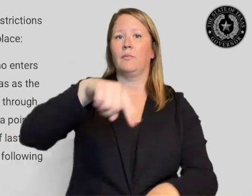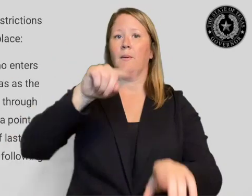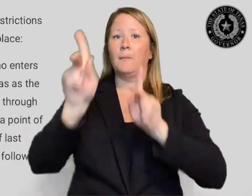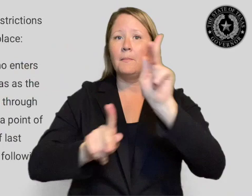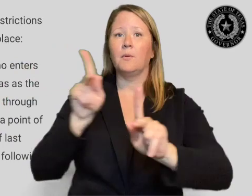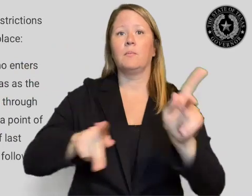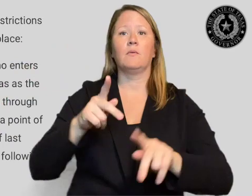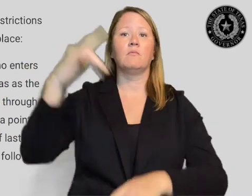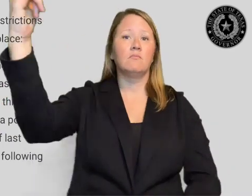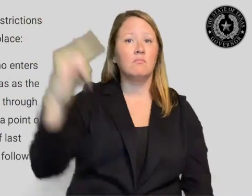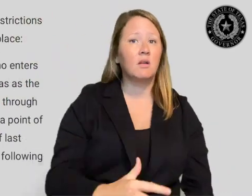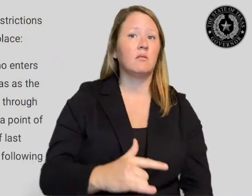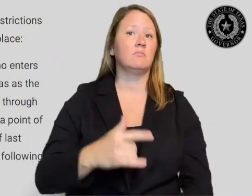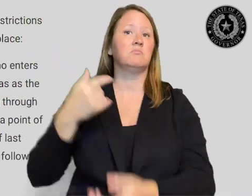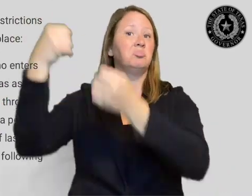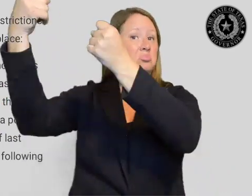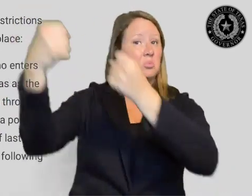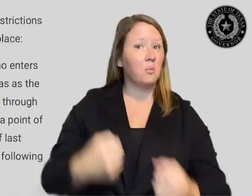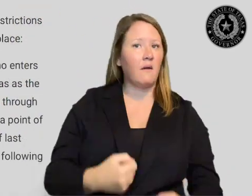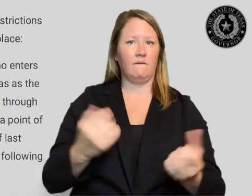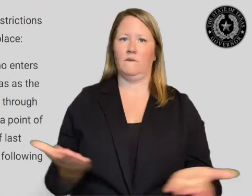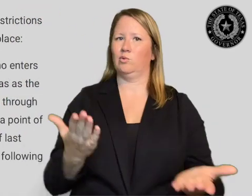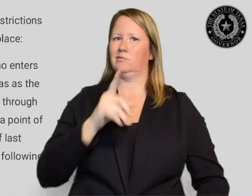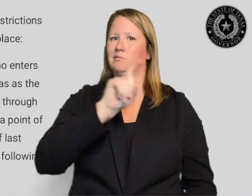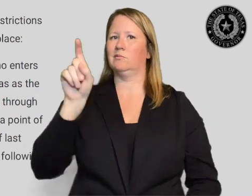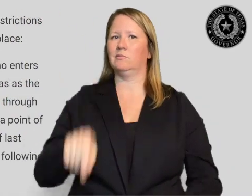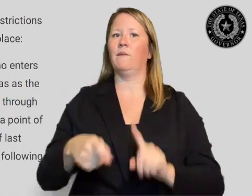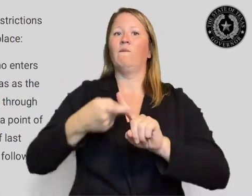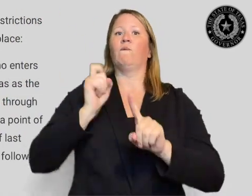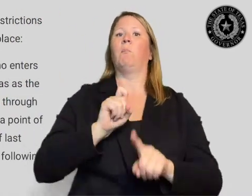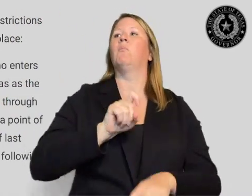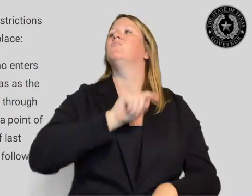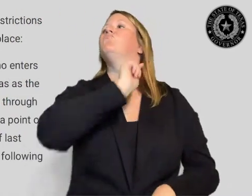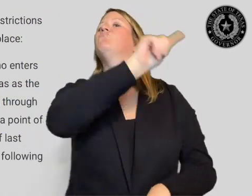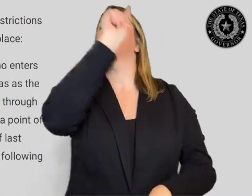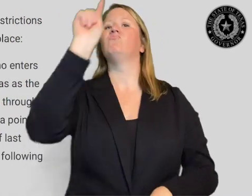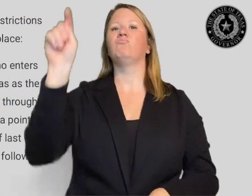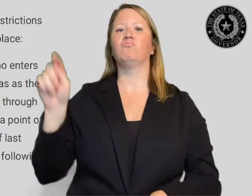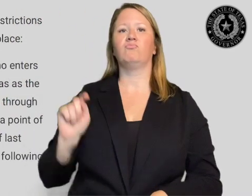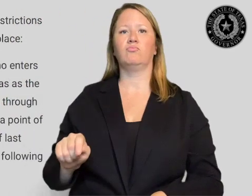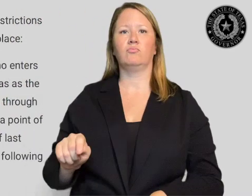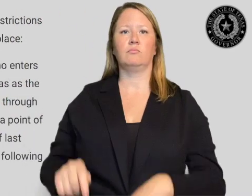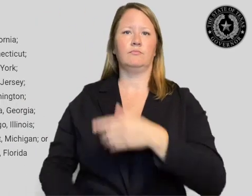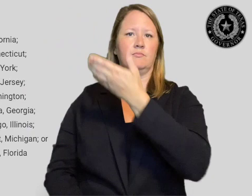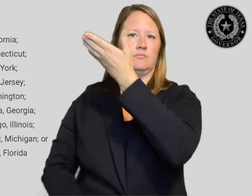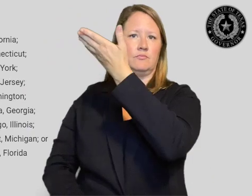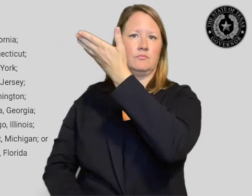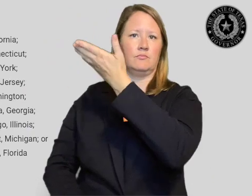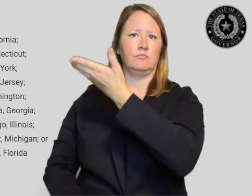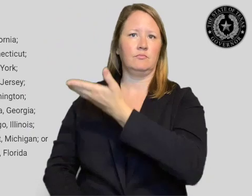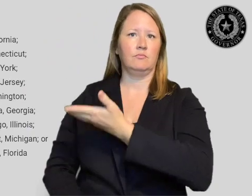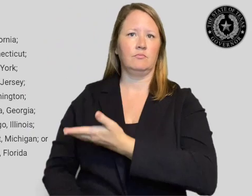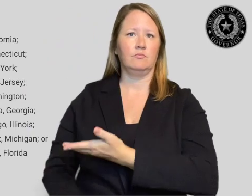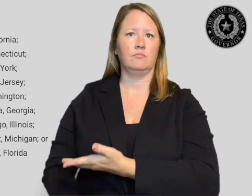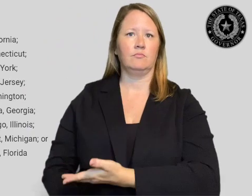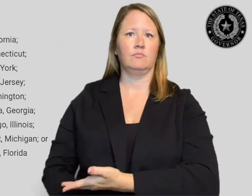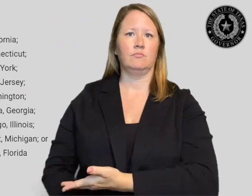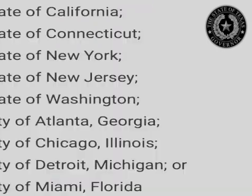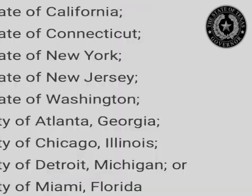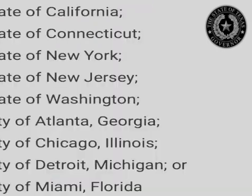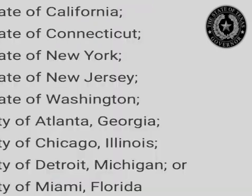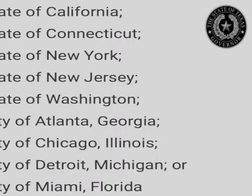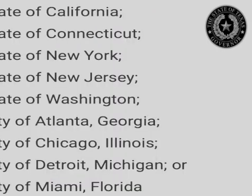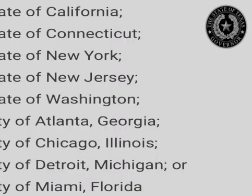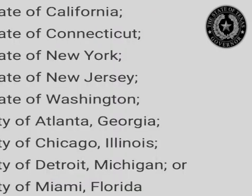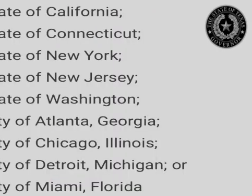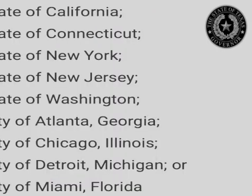The following restrictions shall remain in place. Every person who enters the state of Texas as the final destination through an